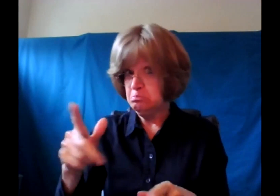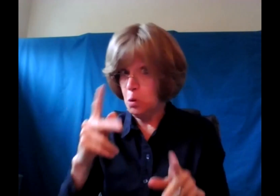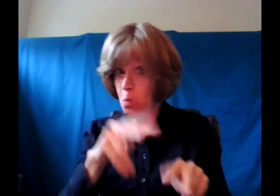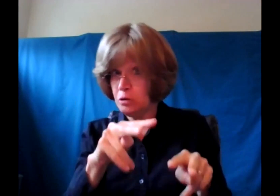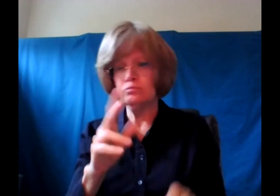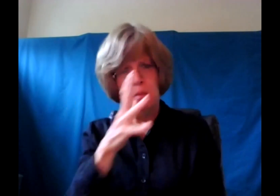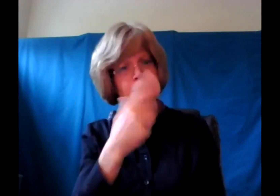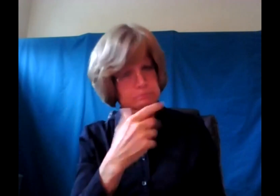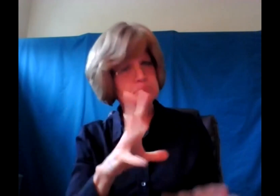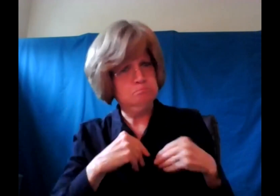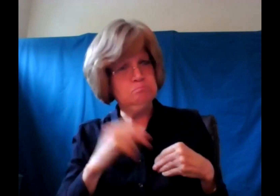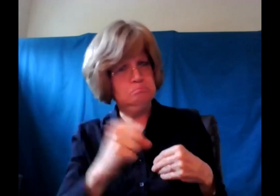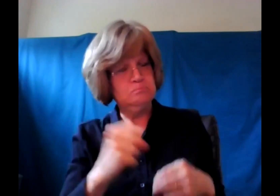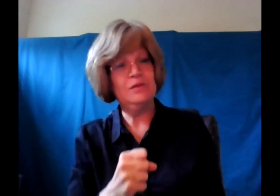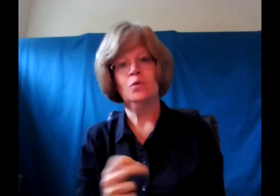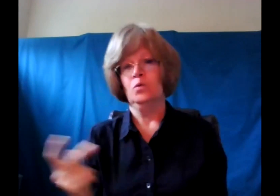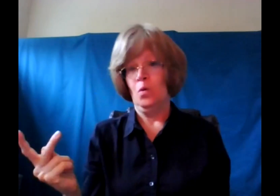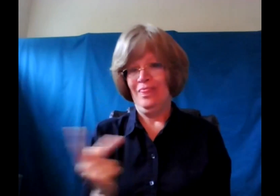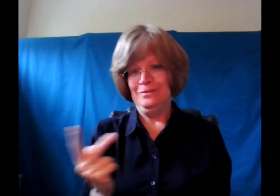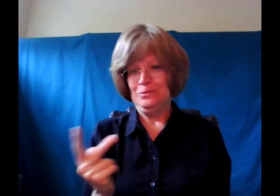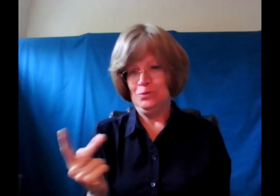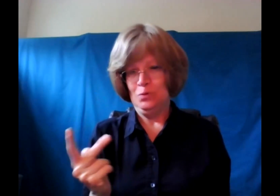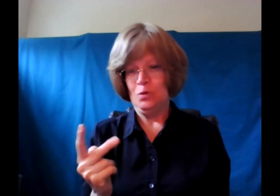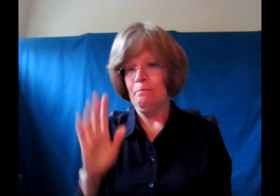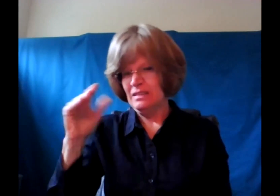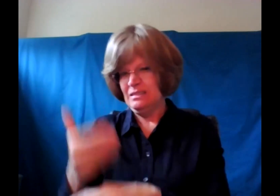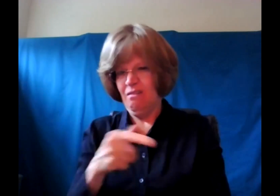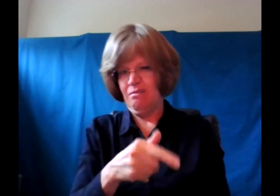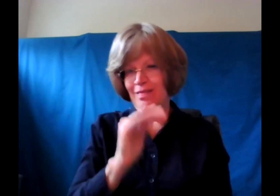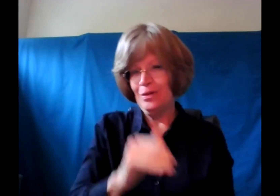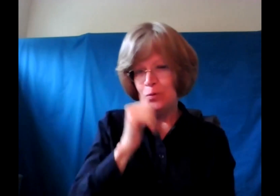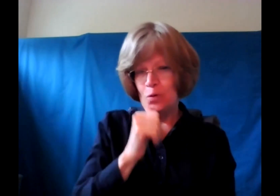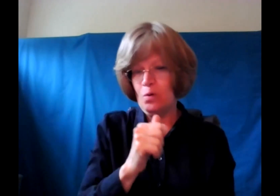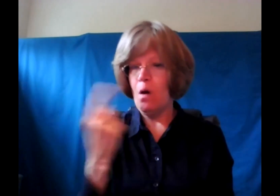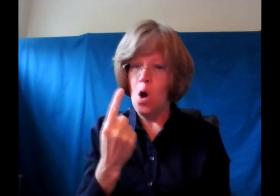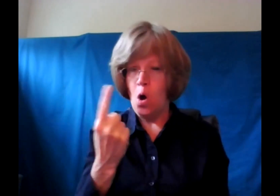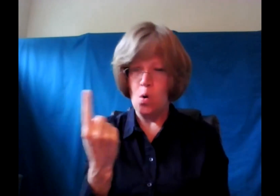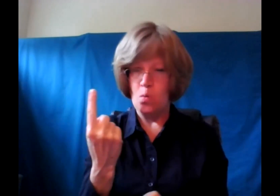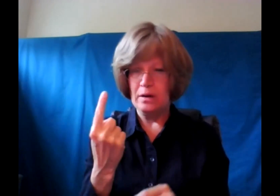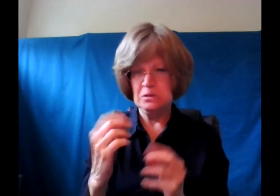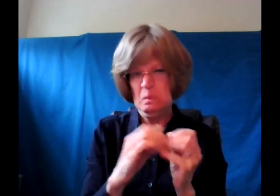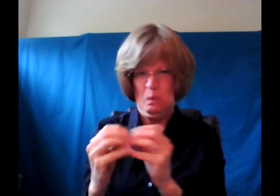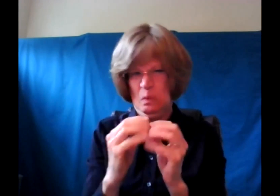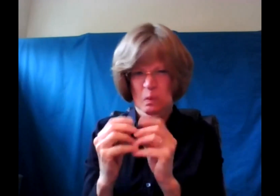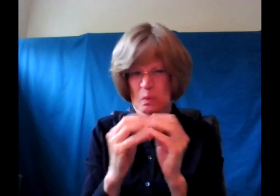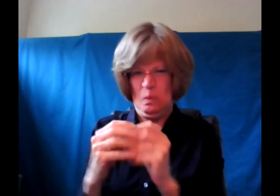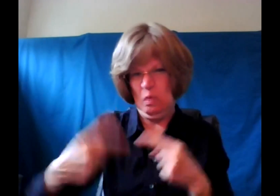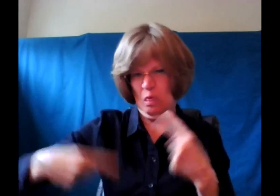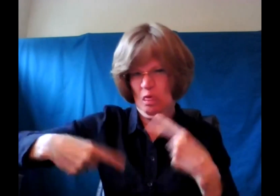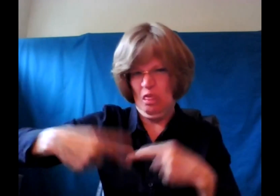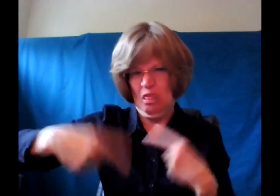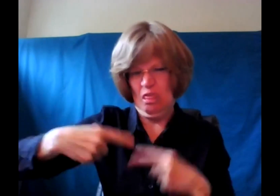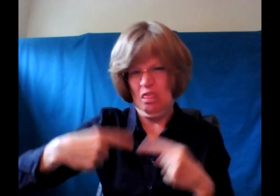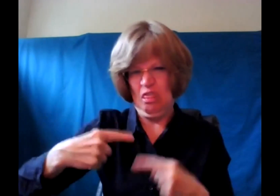yeah. And they were, my son and this little girl were always back and forth arguing.